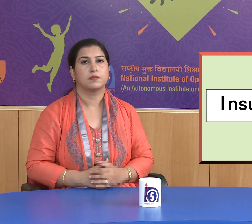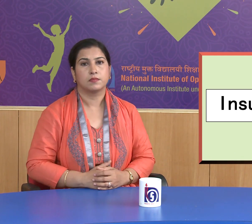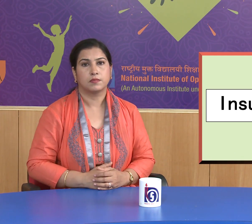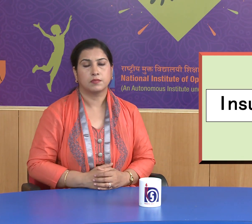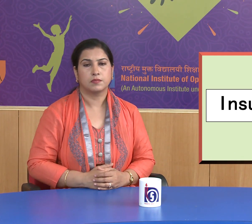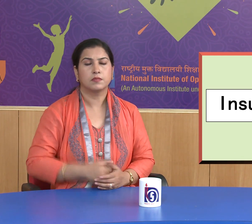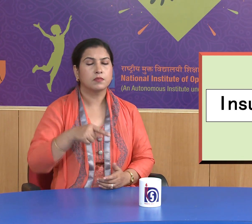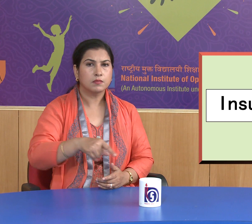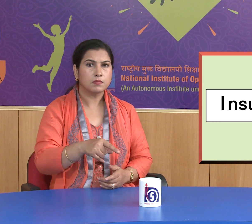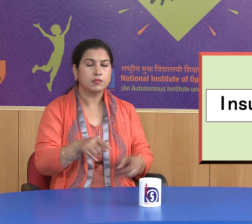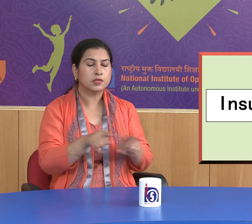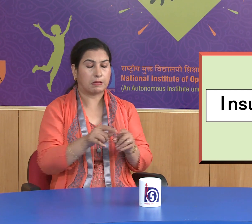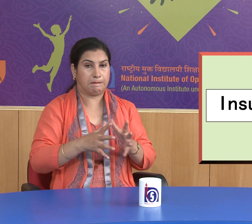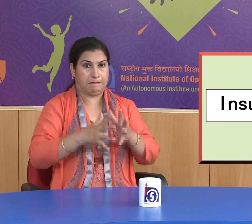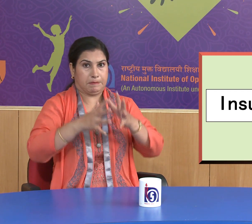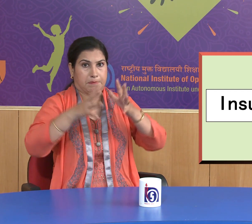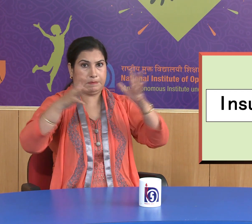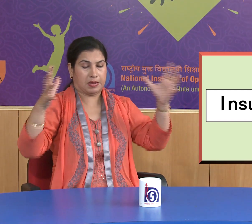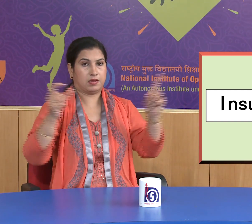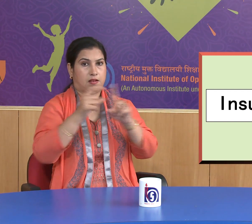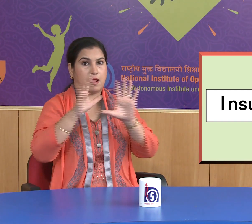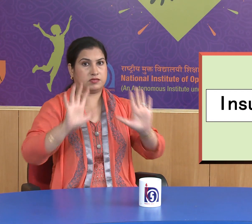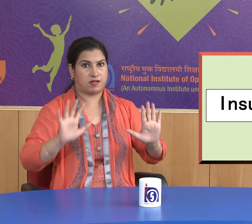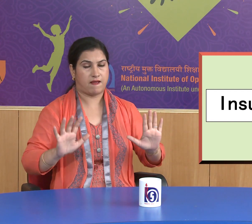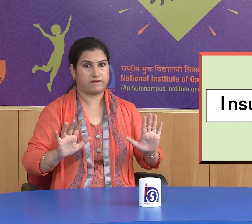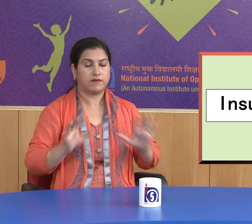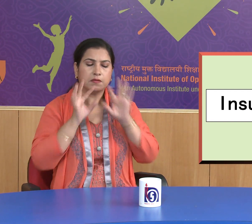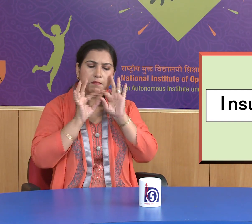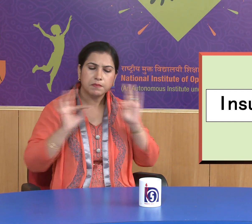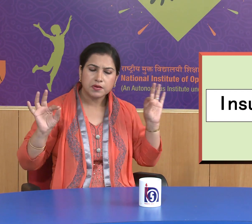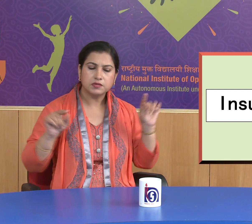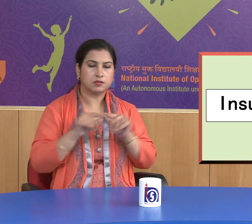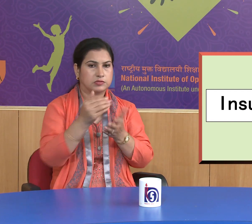It is also a big danger to the peace and security of a country.